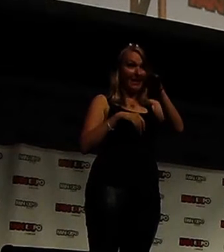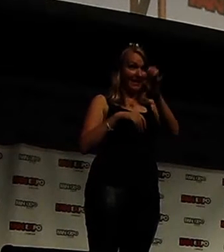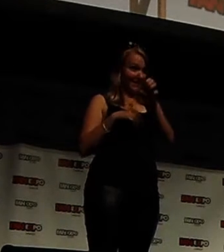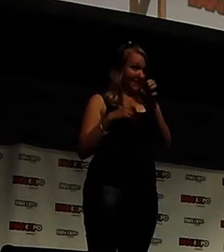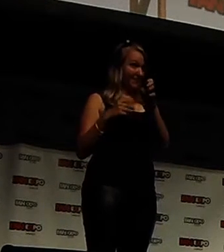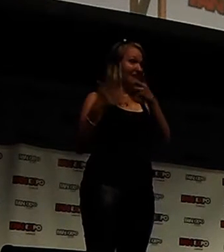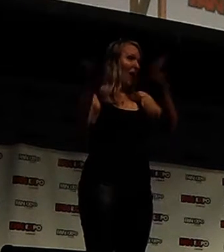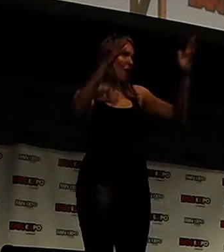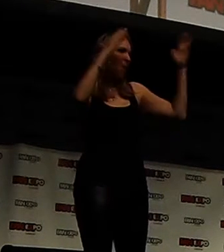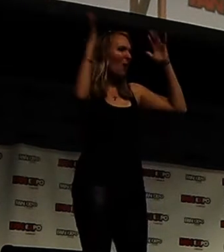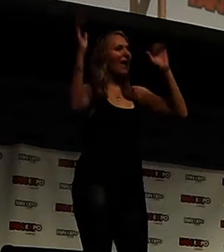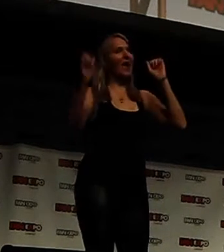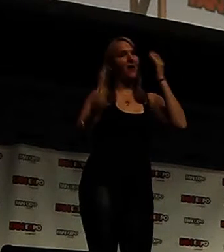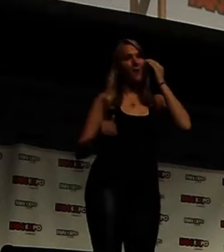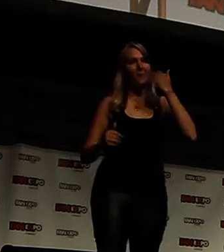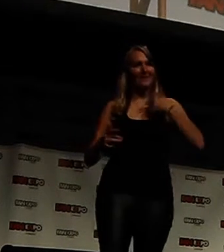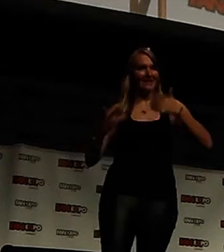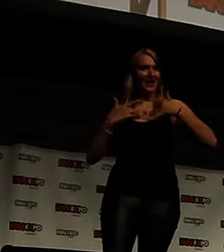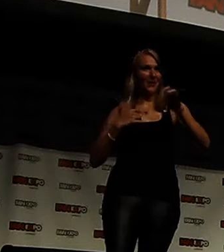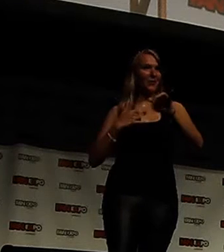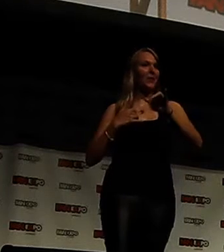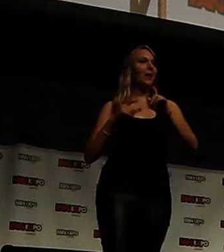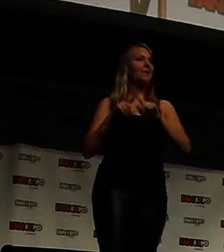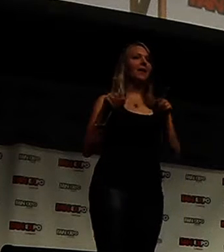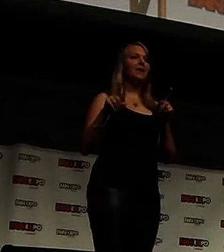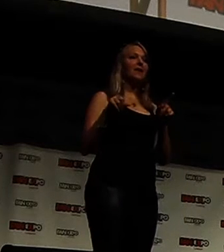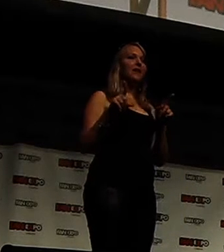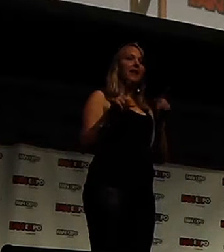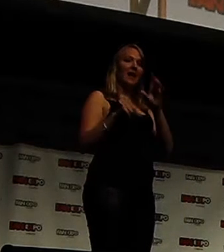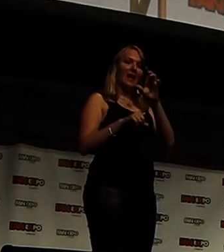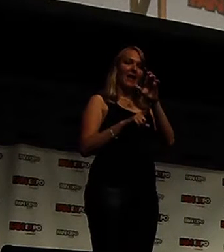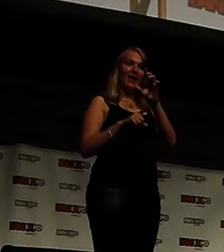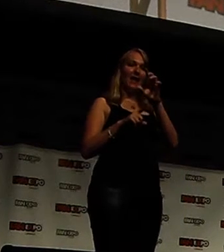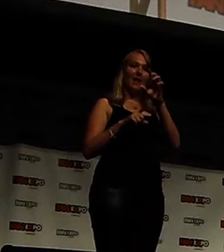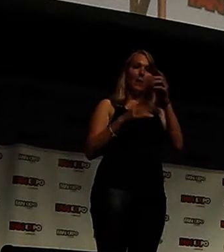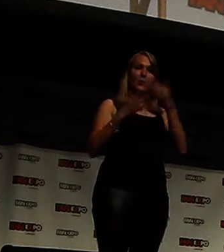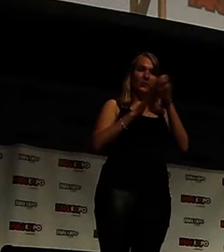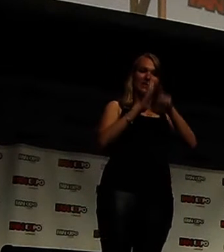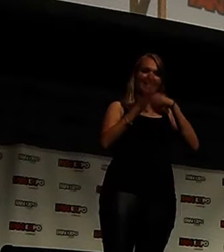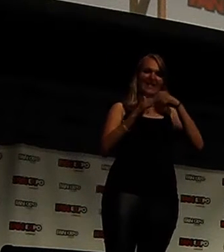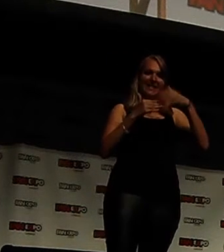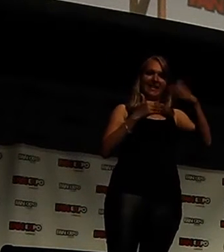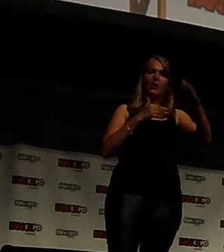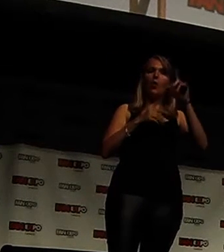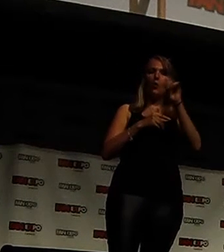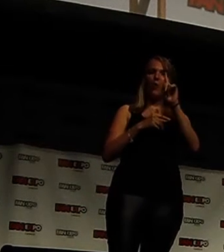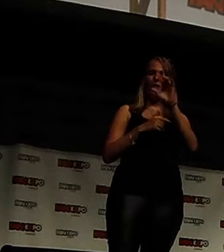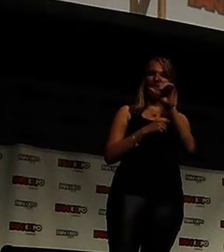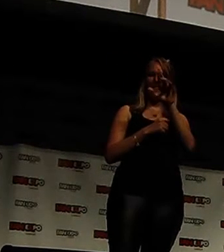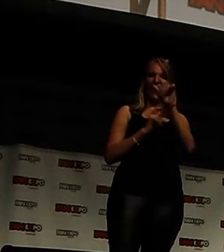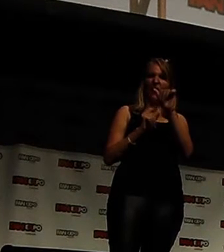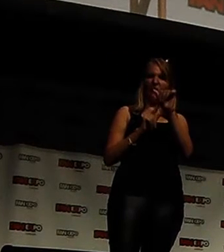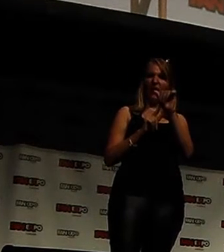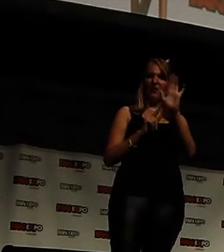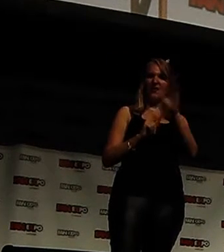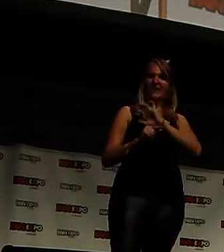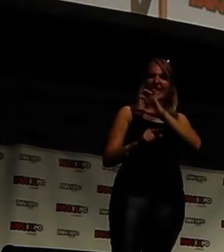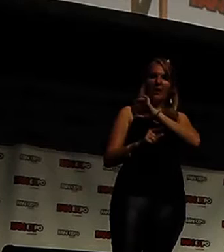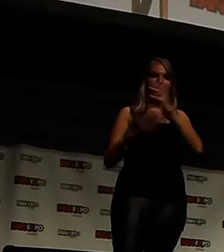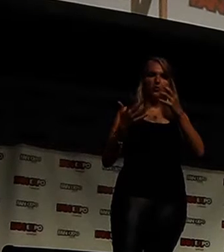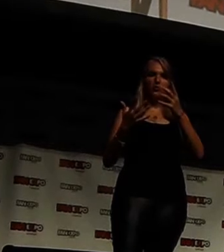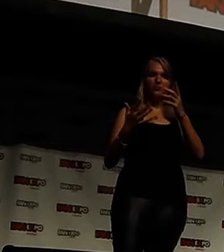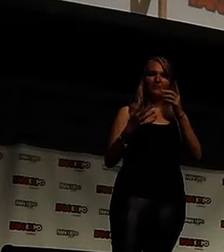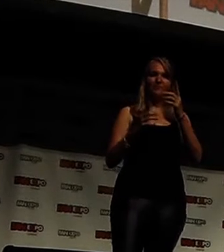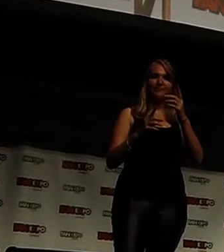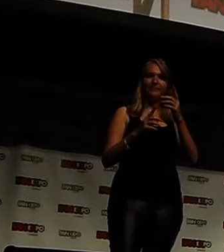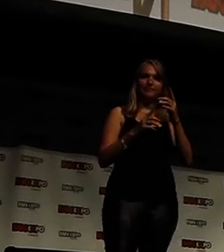What can you tell us about where we do pick up and where Clara's at in terms of her headspace? Clara is in a very different